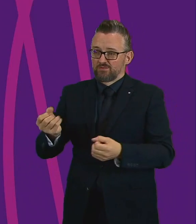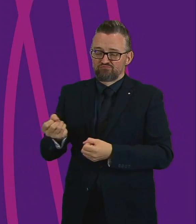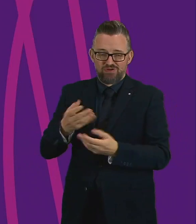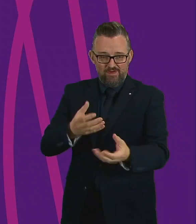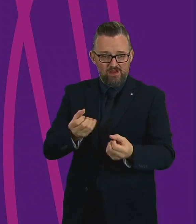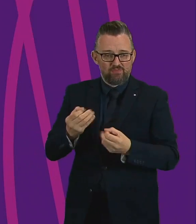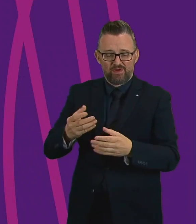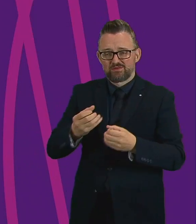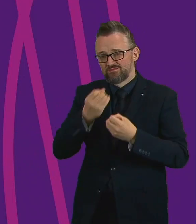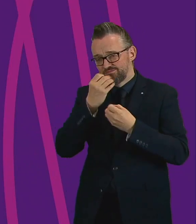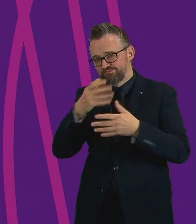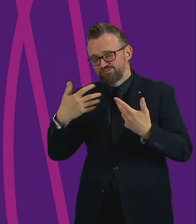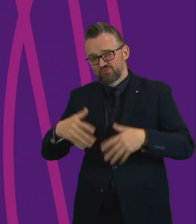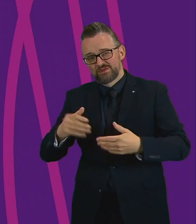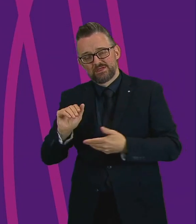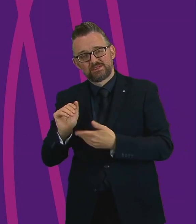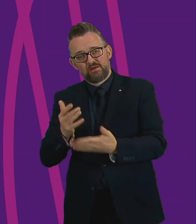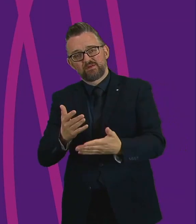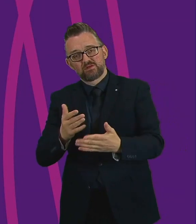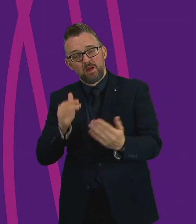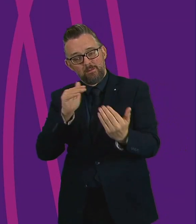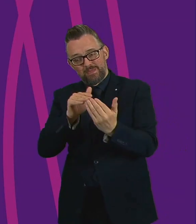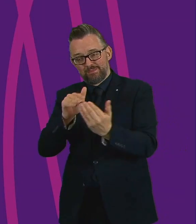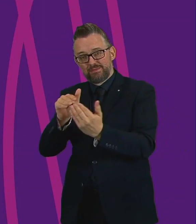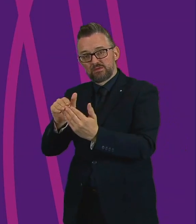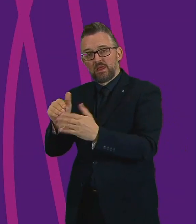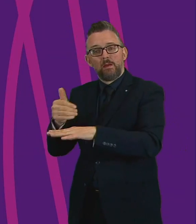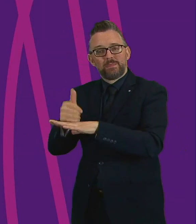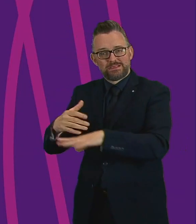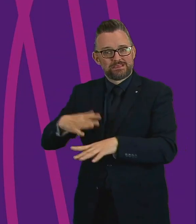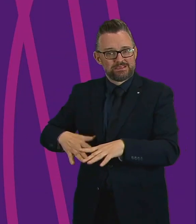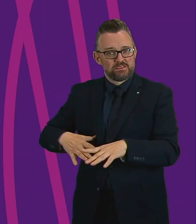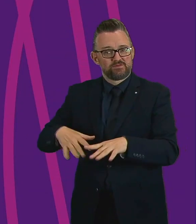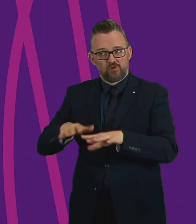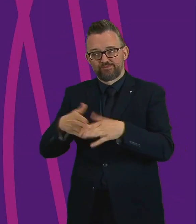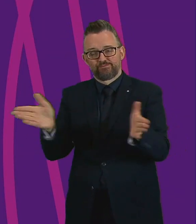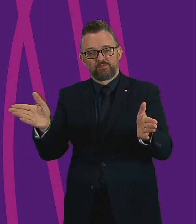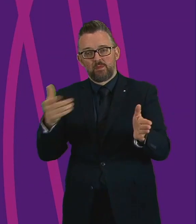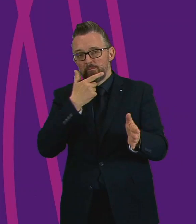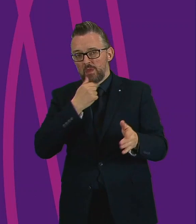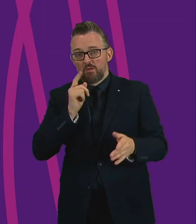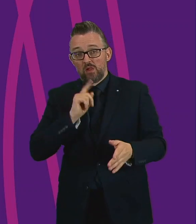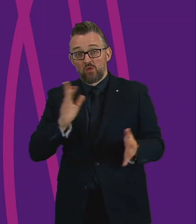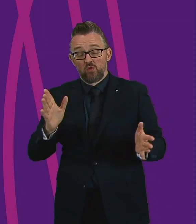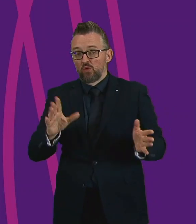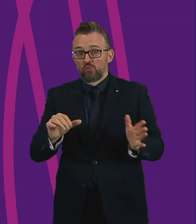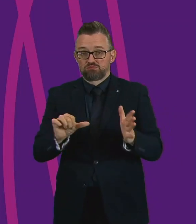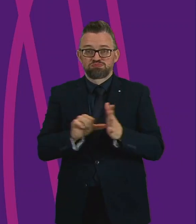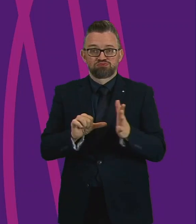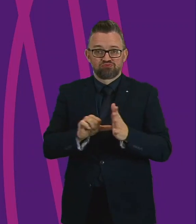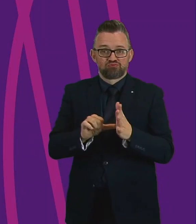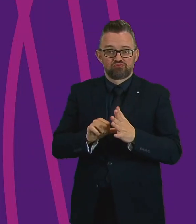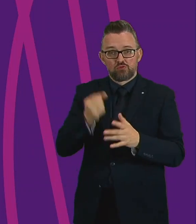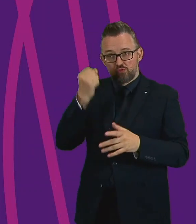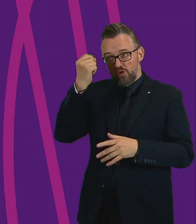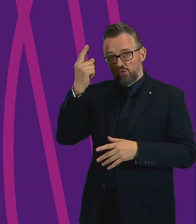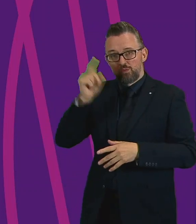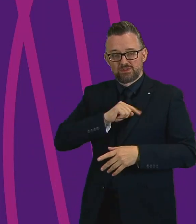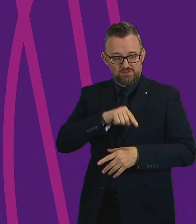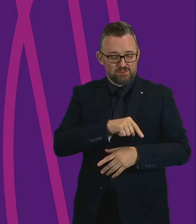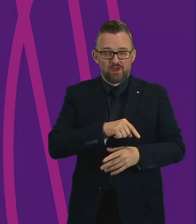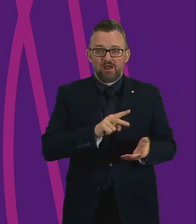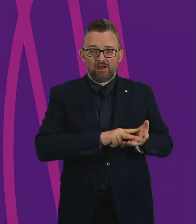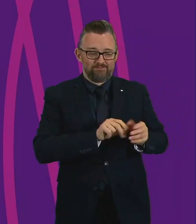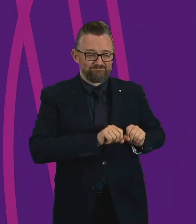and goods to meet the basic needs of the population. This could not have been easy when considering the threat of an unknown and